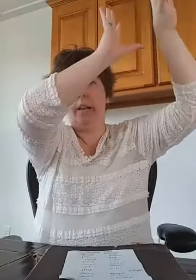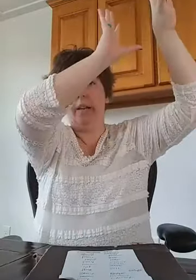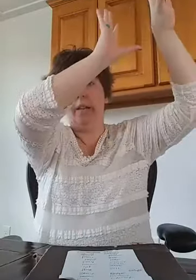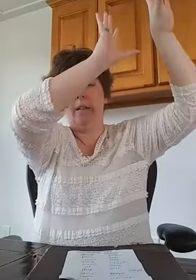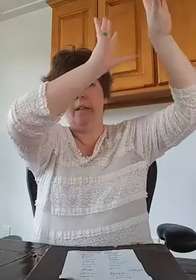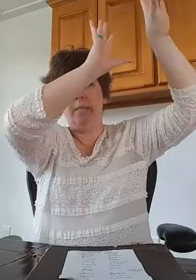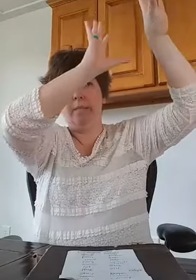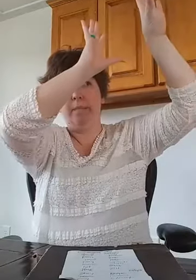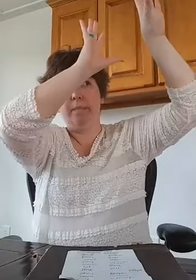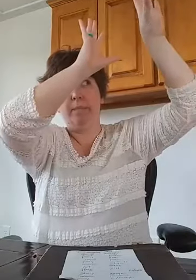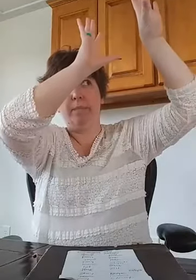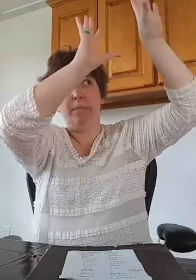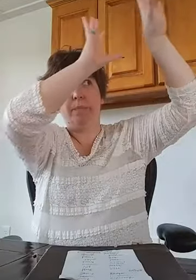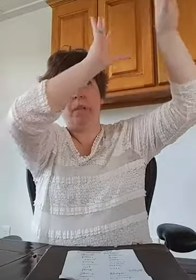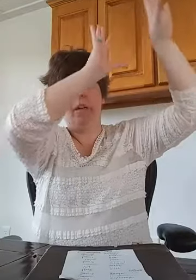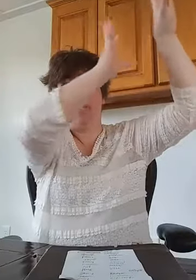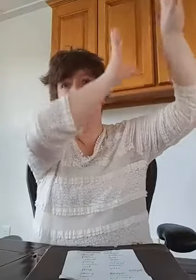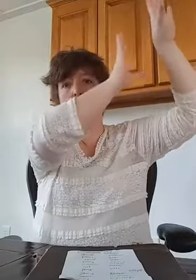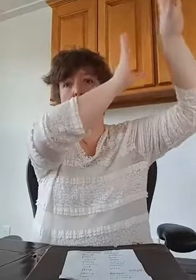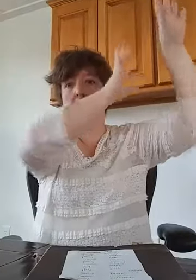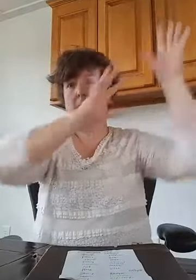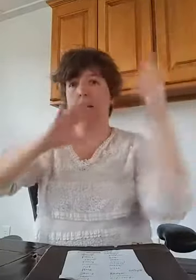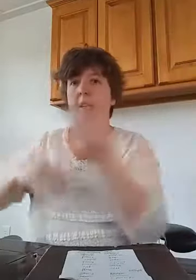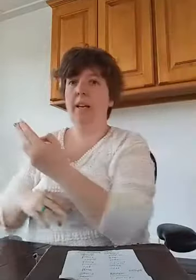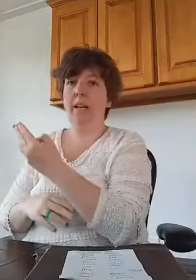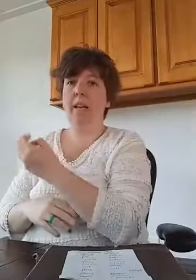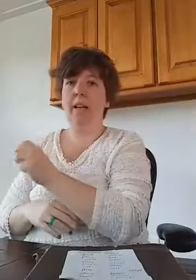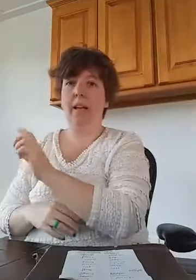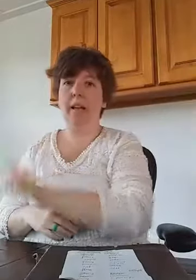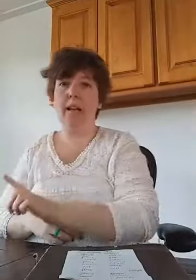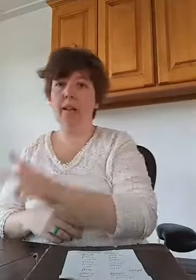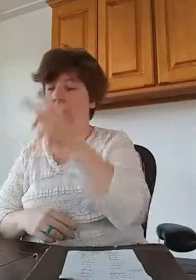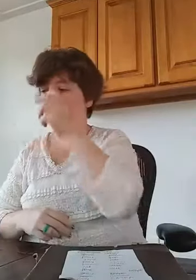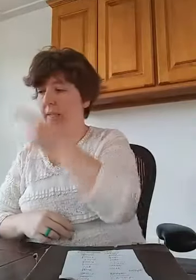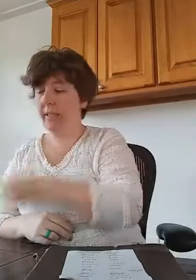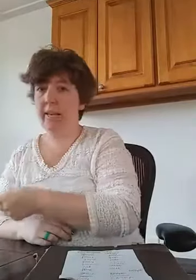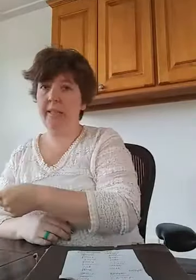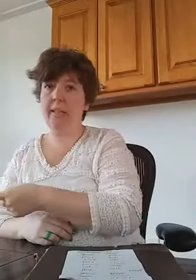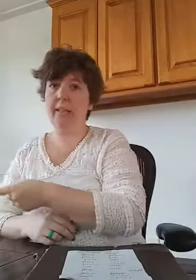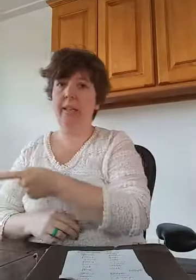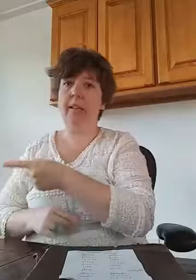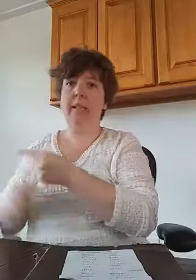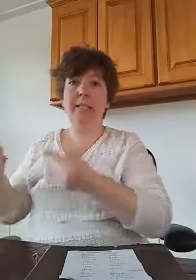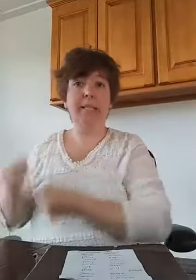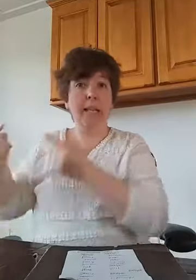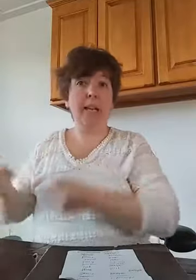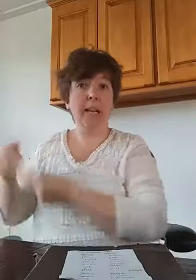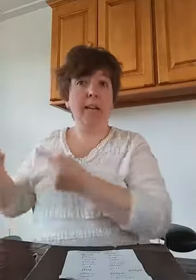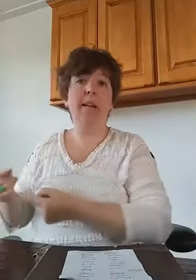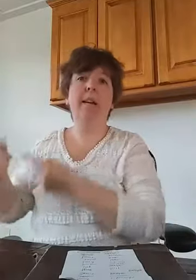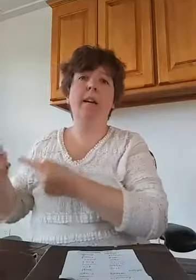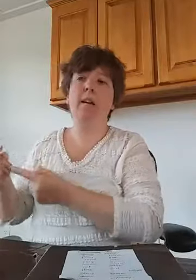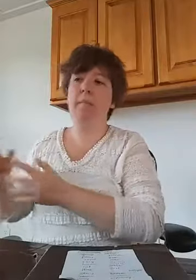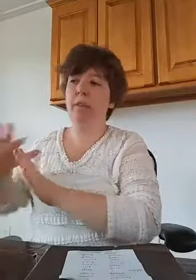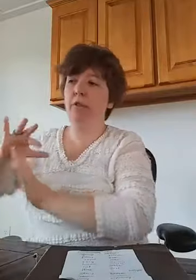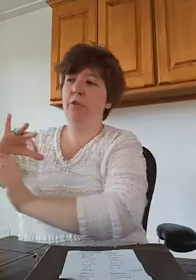and over on one side, and hell and Satan and sin is usually